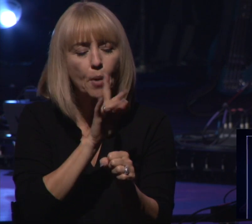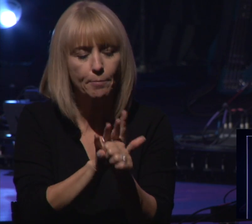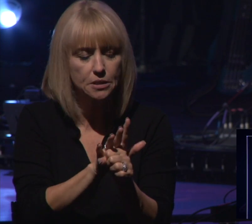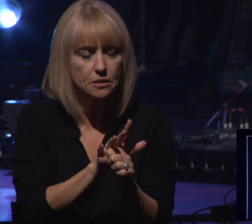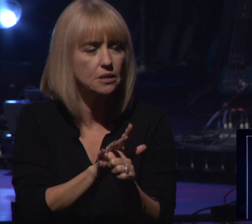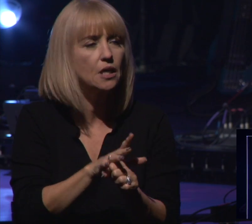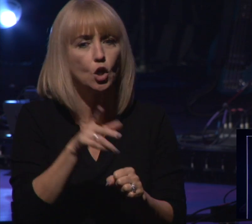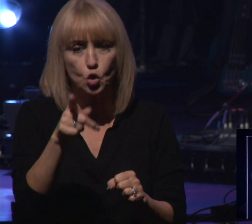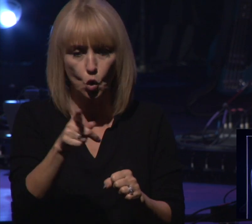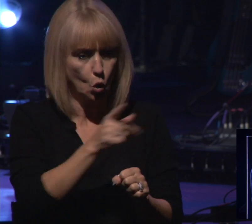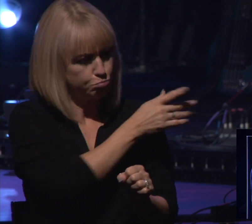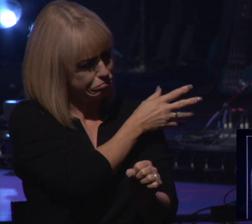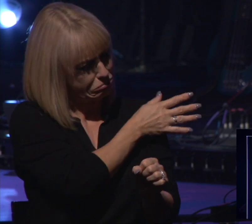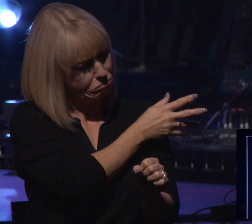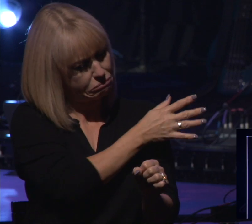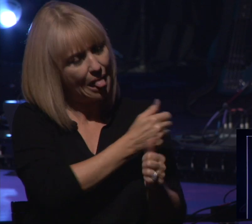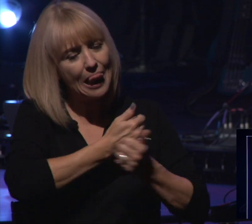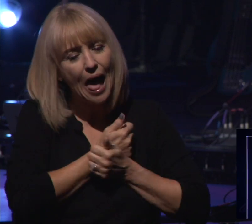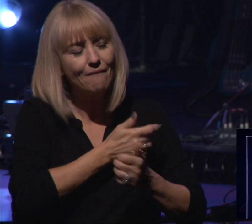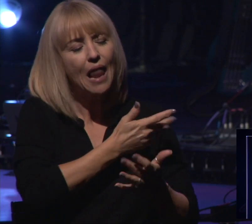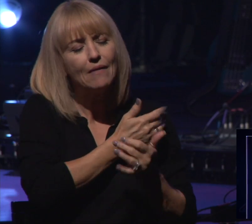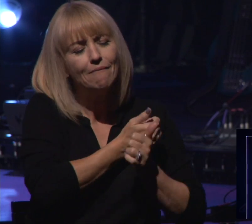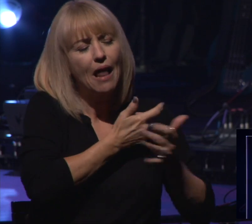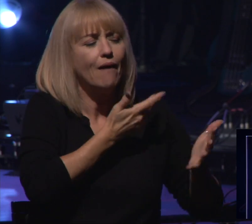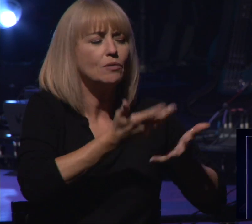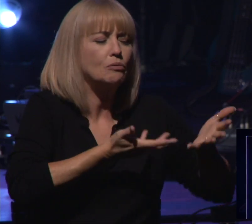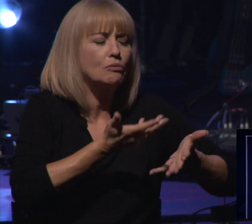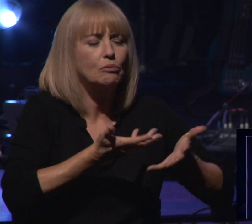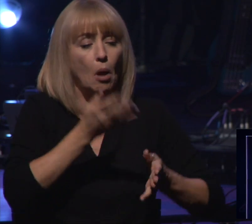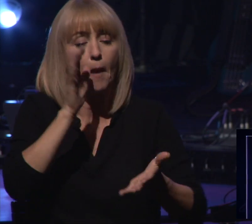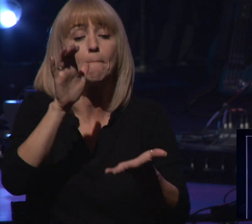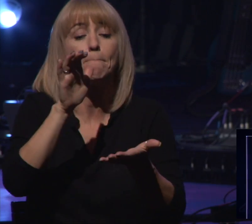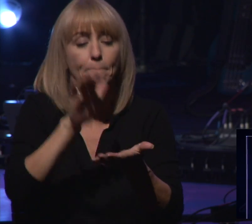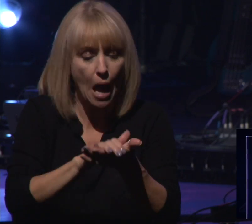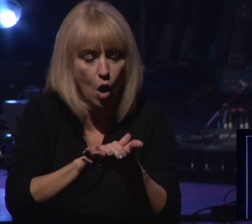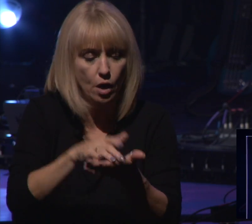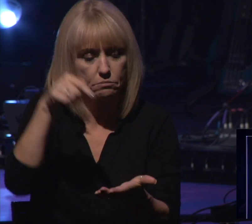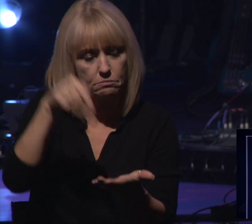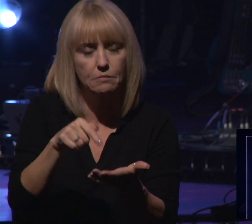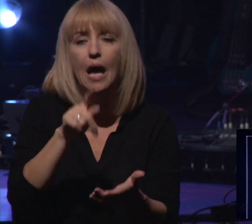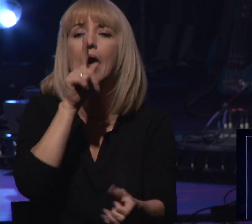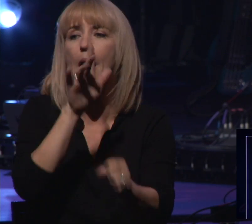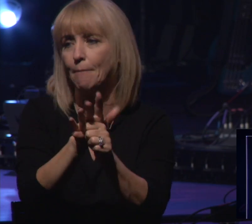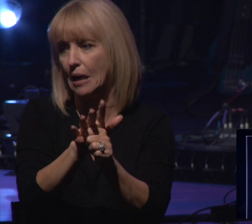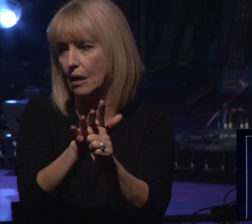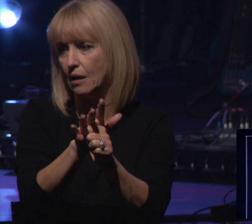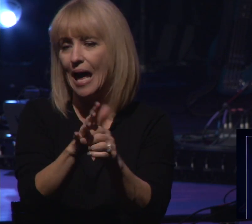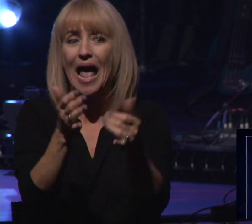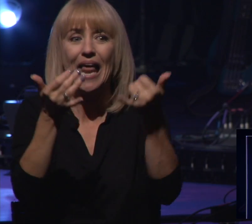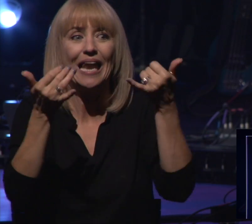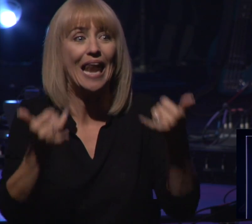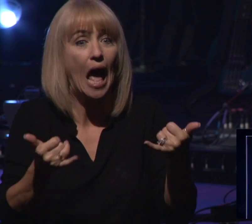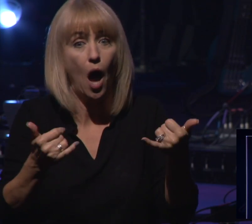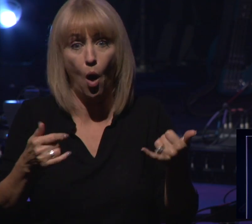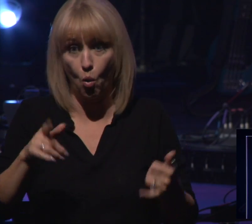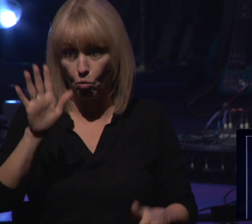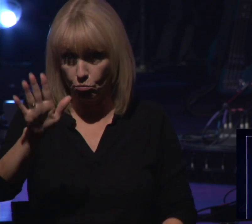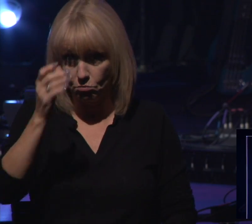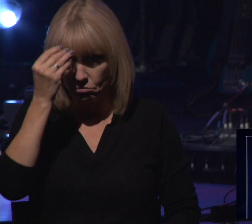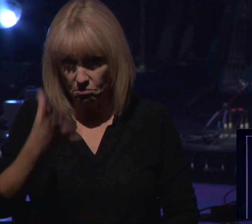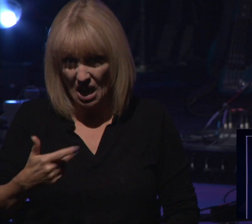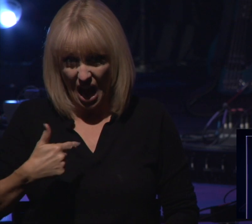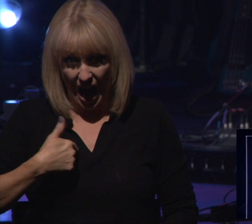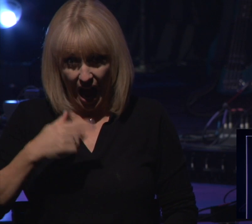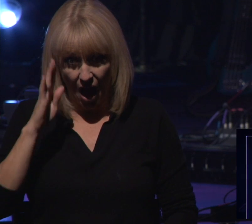the emotions of love, but now it's based upon a commitment that says, I am committed to you, and because I'm committed to you, I